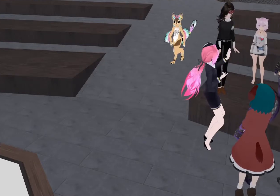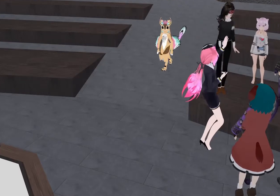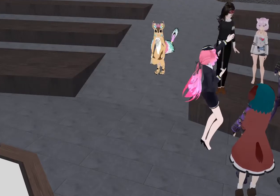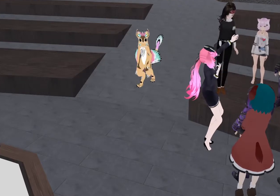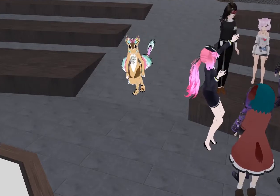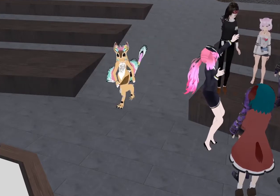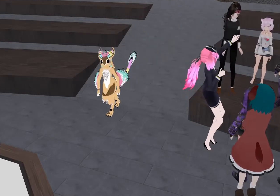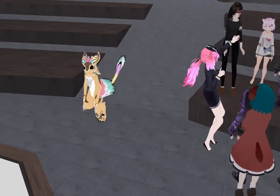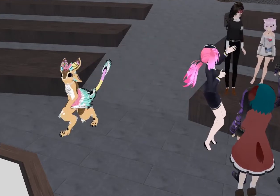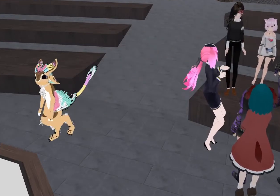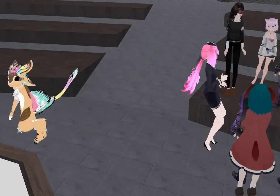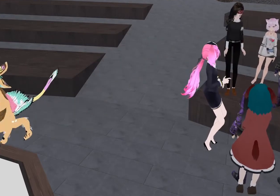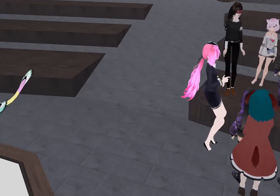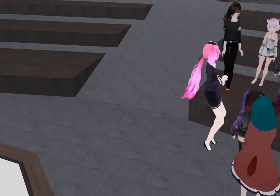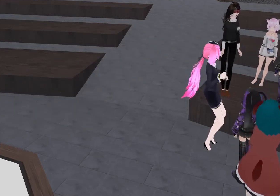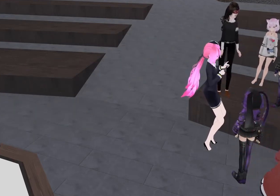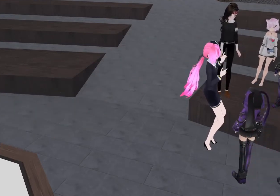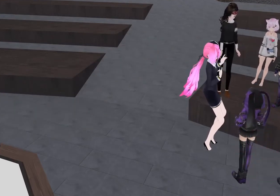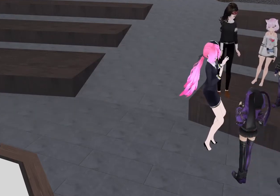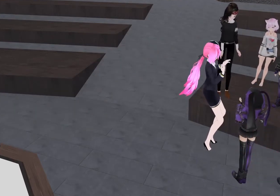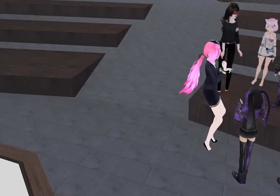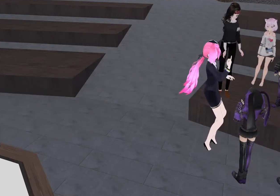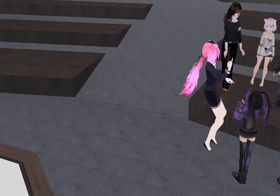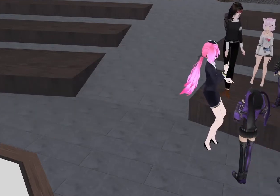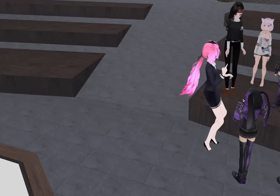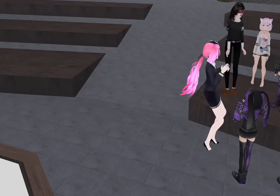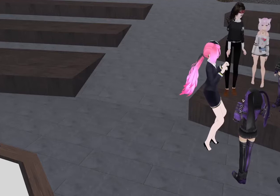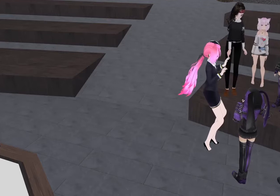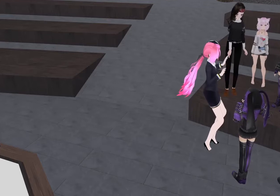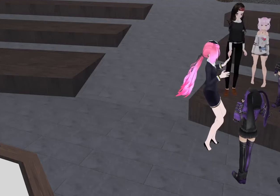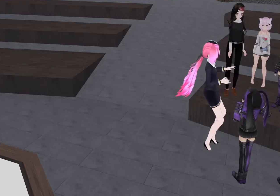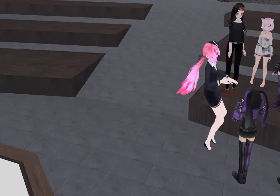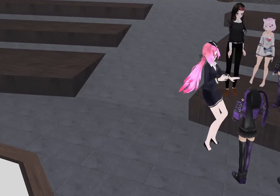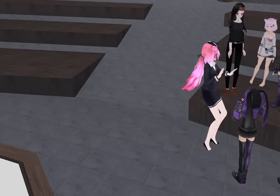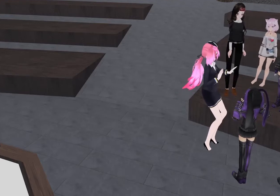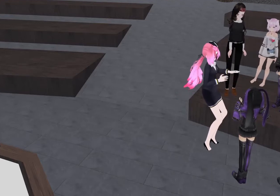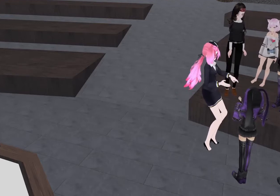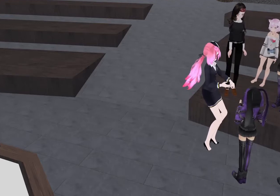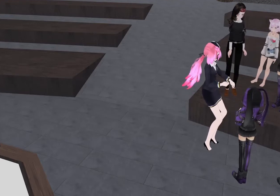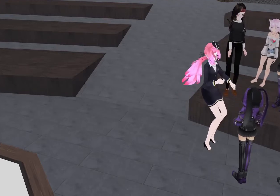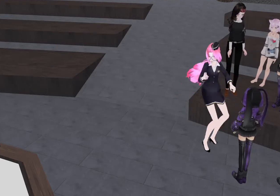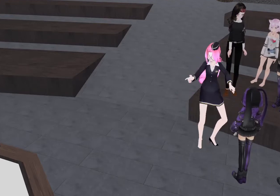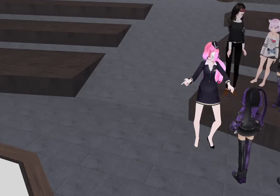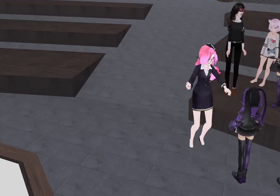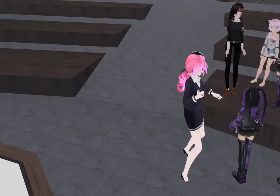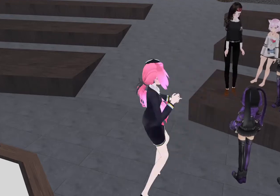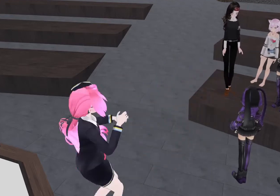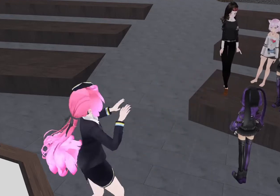that's the birthday girl. But if you feel like it will be easily understood without that information, then you're totally fine to just sit up here and be